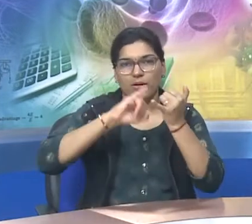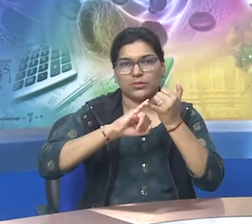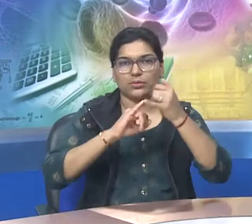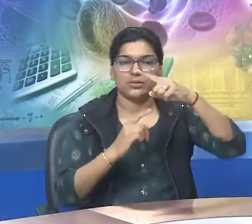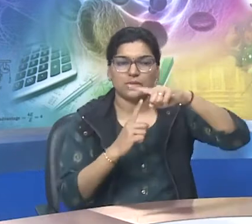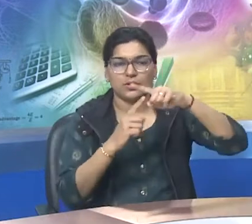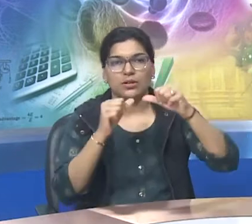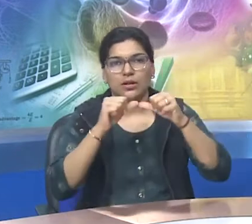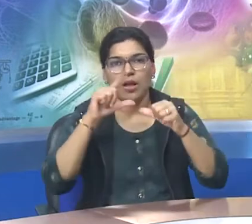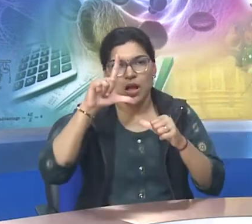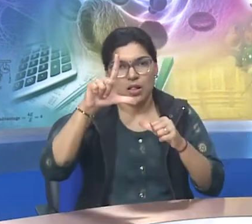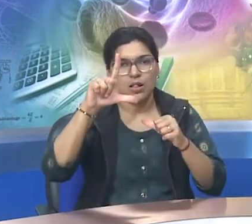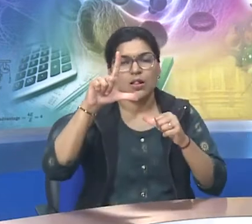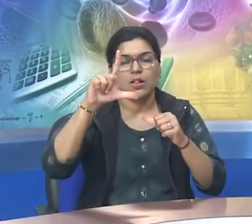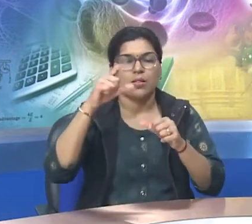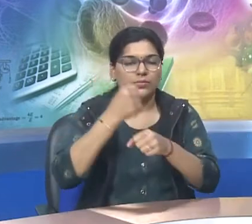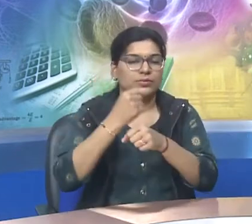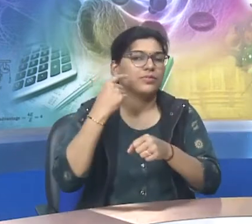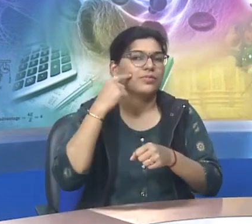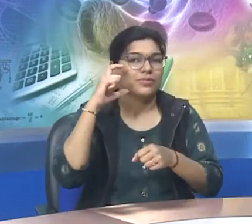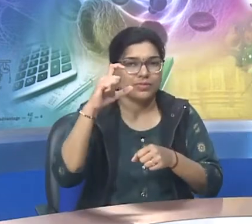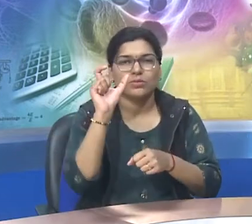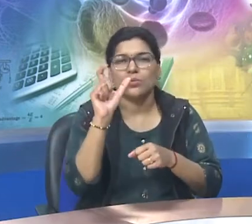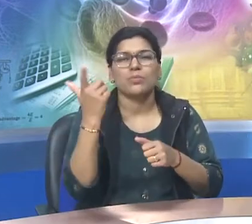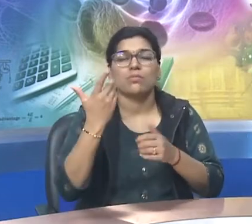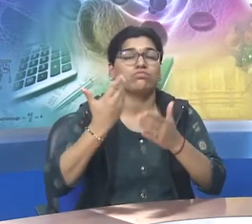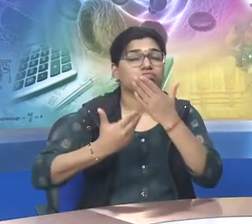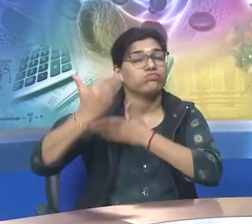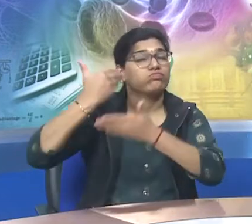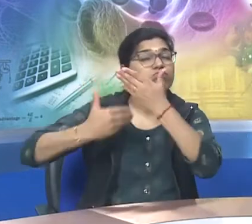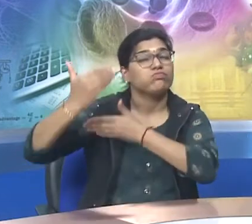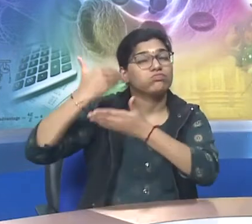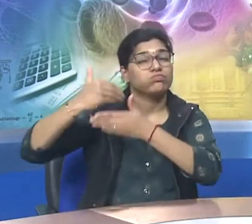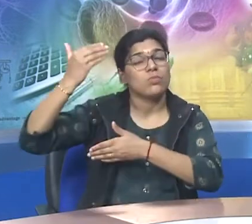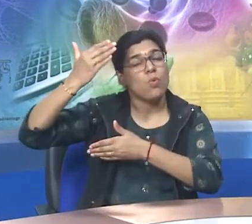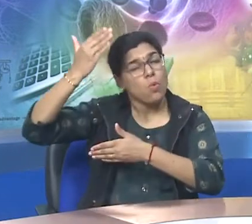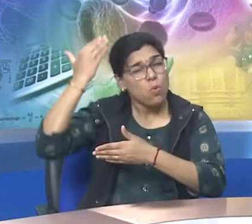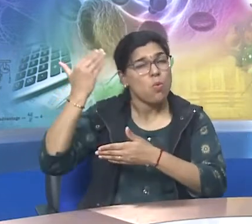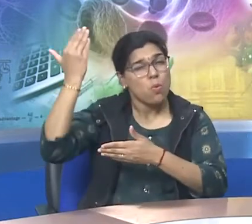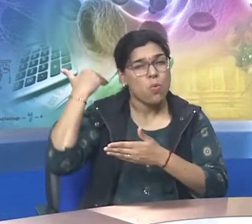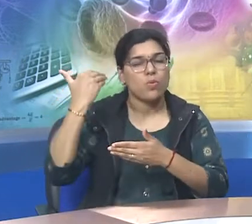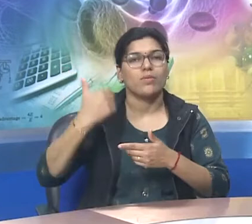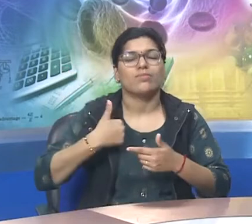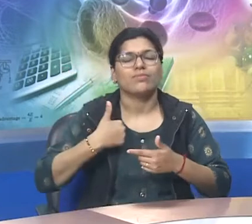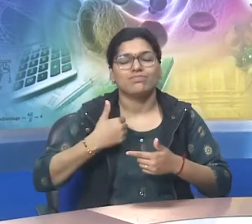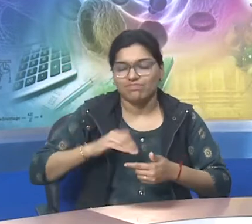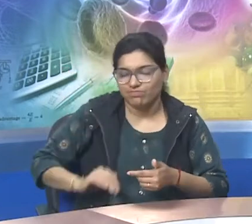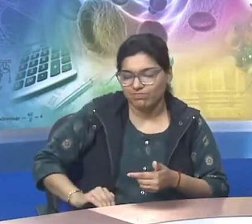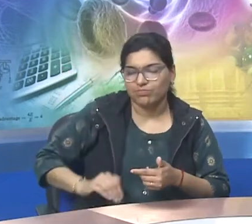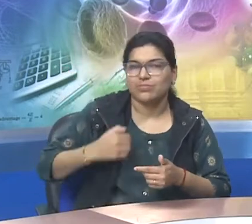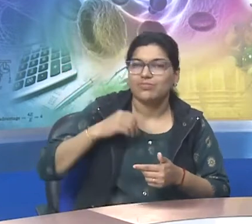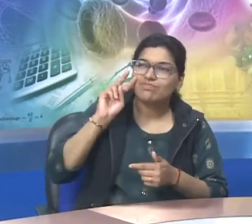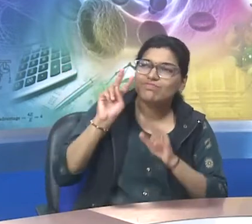This word, nostalgic poem, is used for